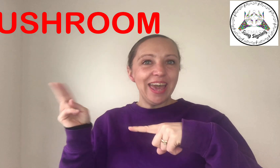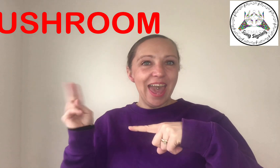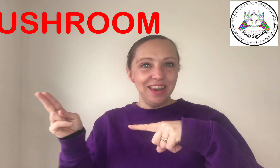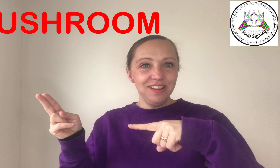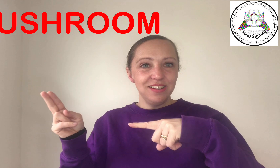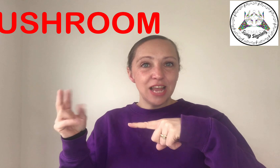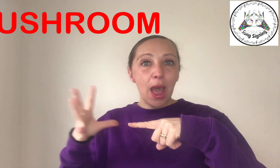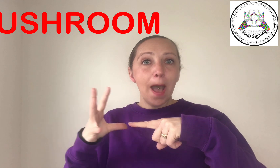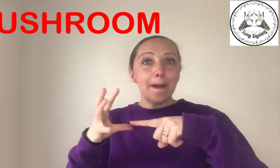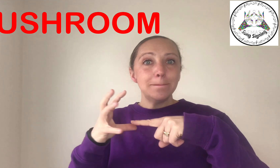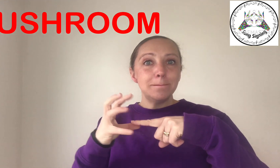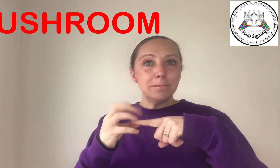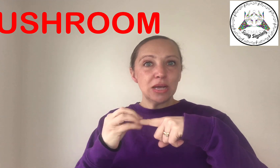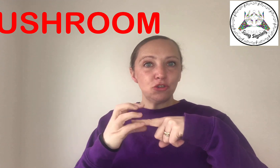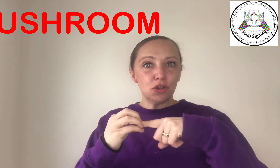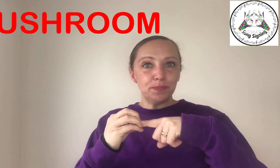Again, mushroom.